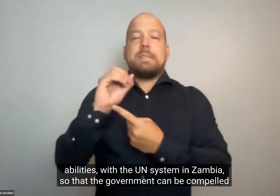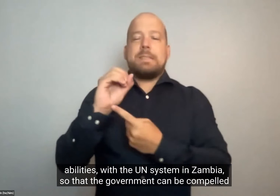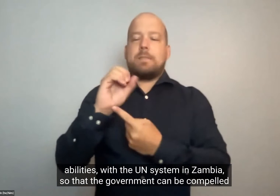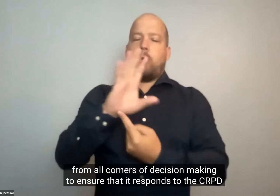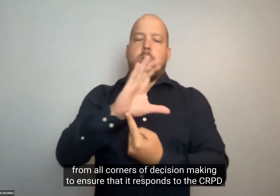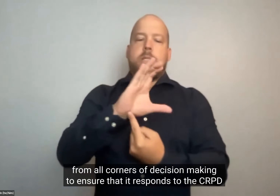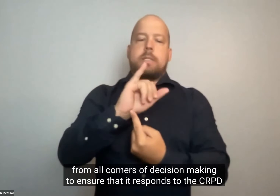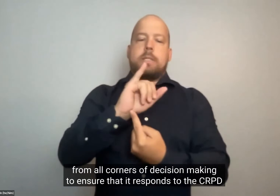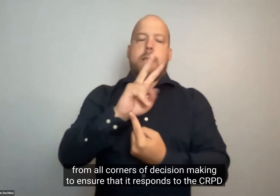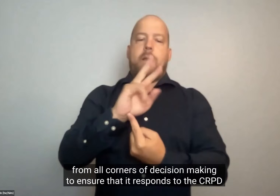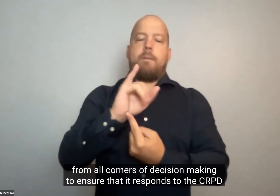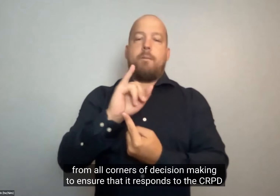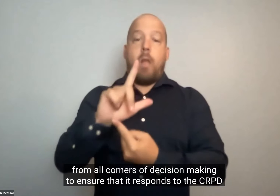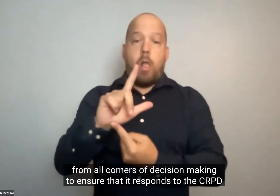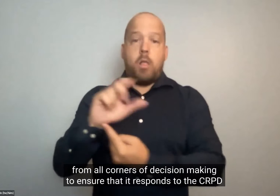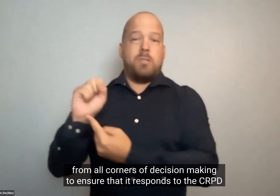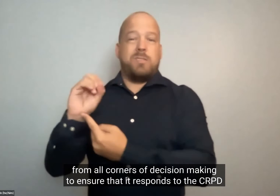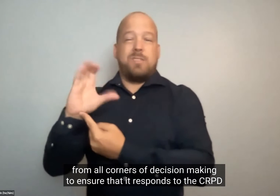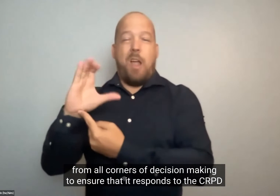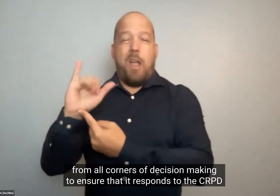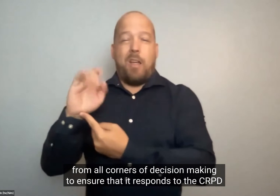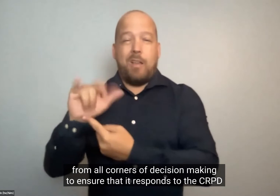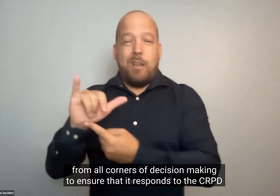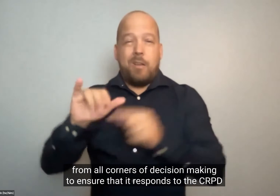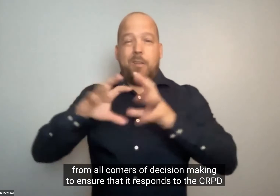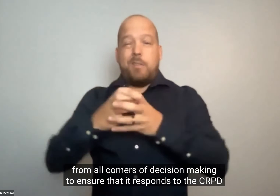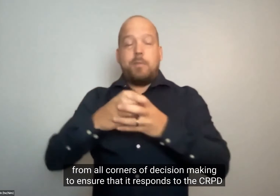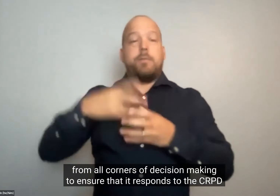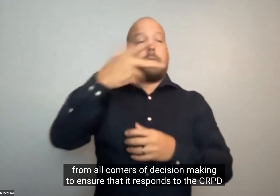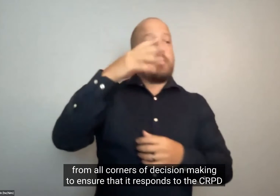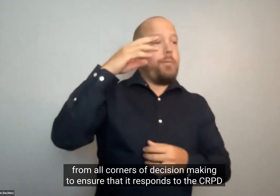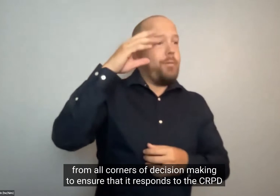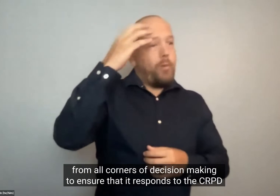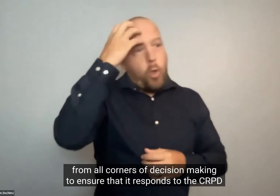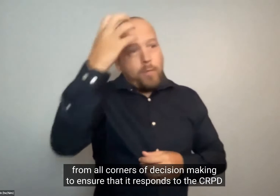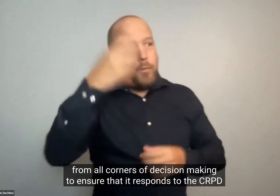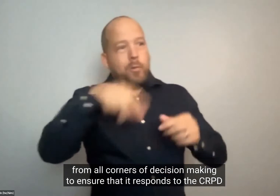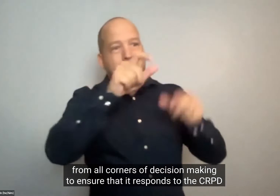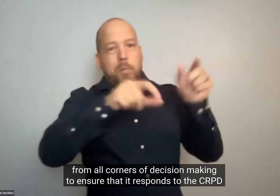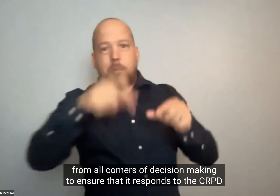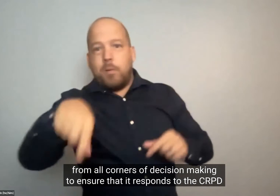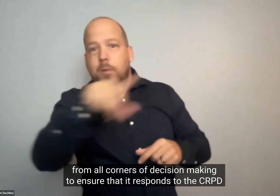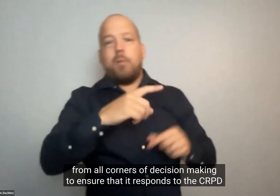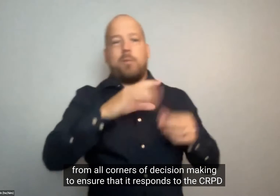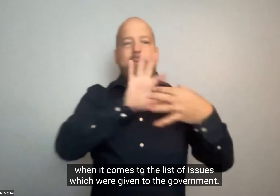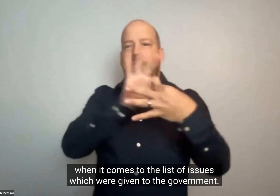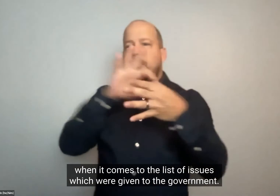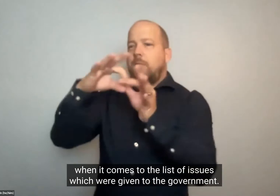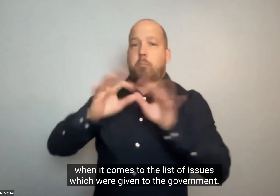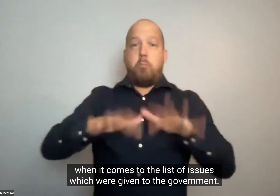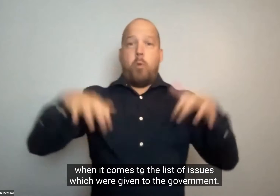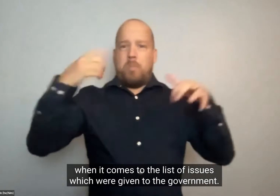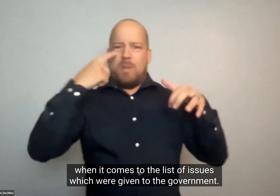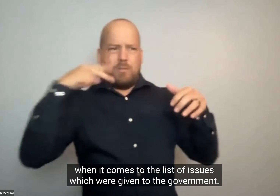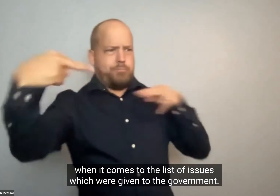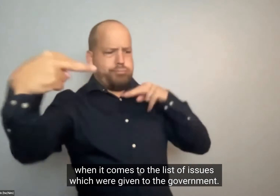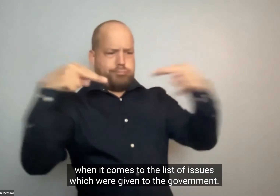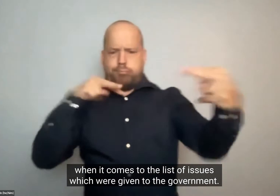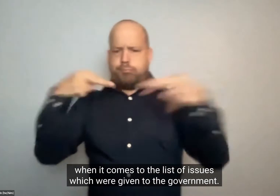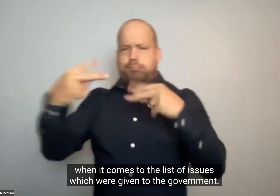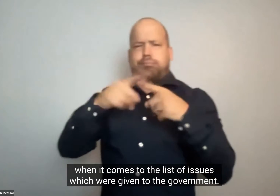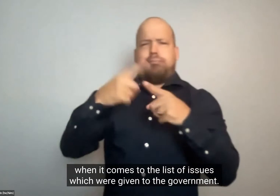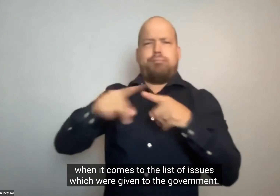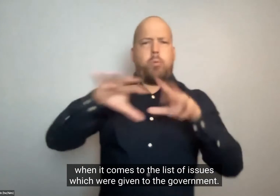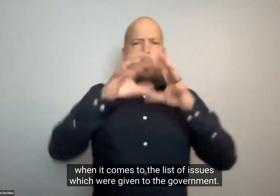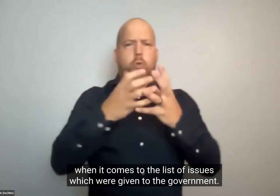be compelled from all corners of decision-making to ensure that it responds to the CRPD when it comes to the list